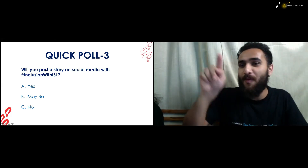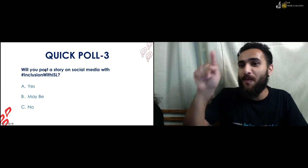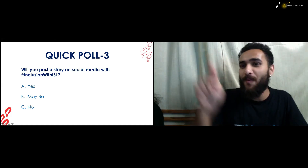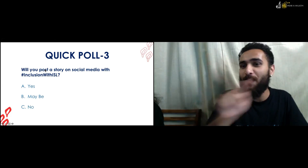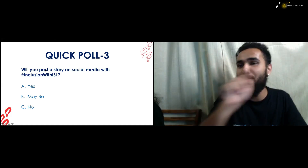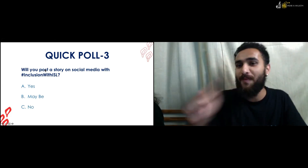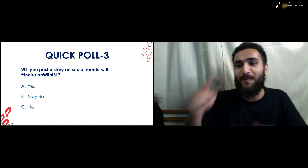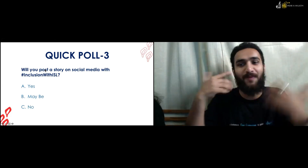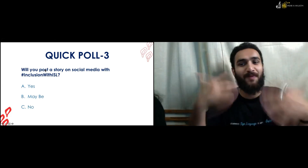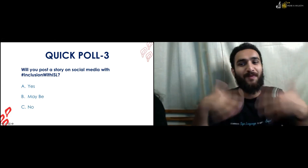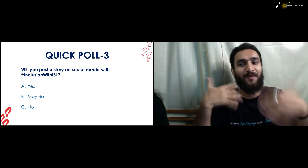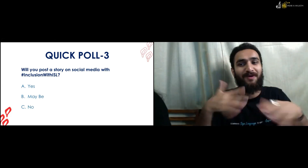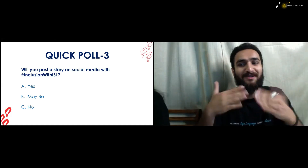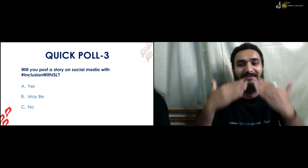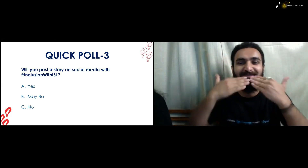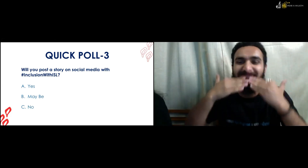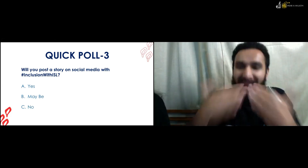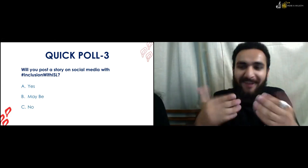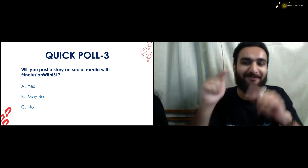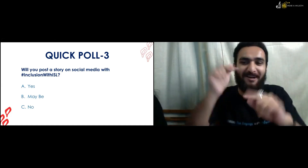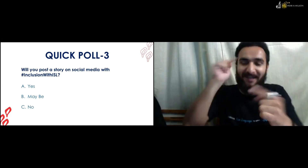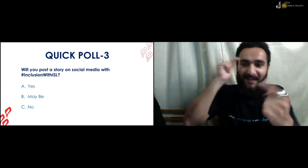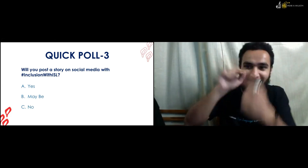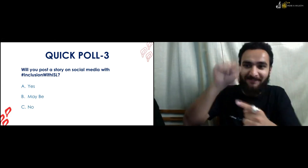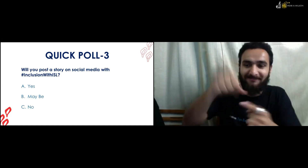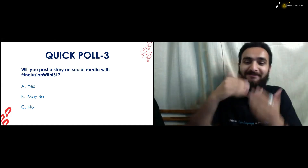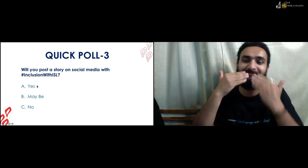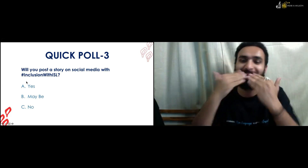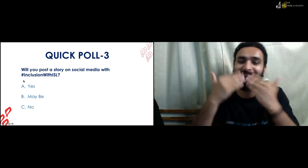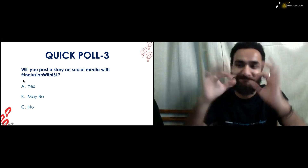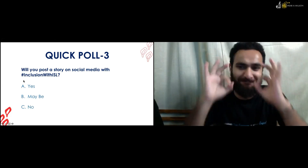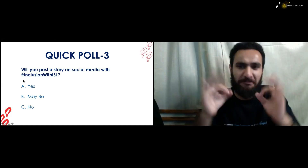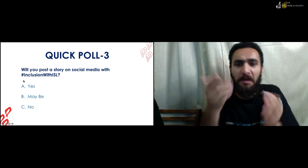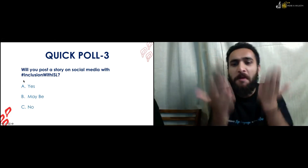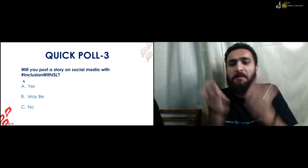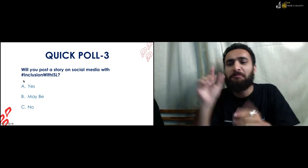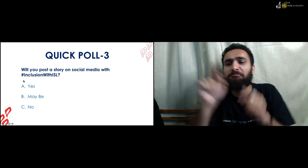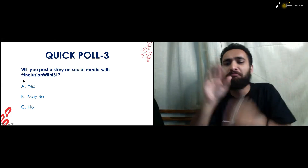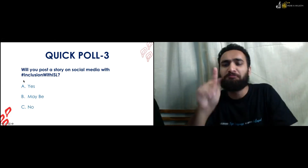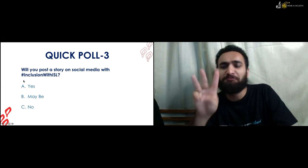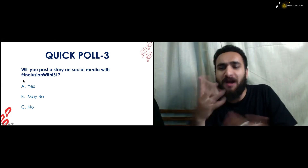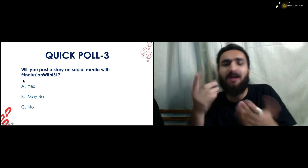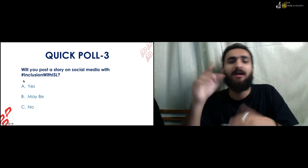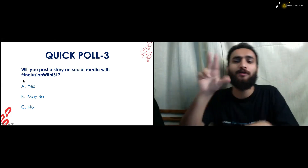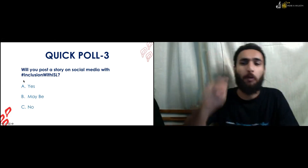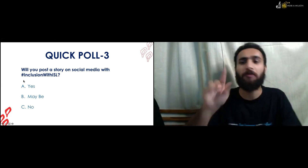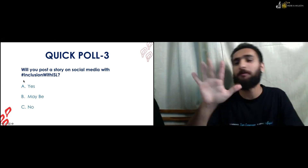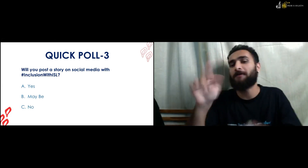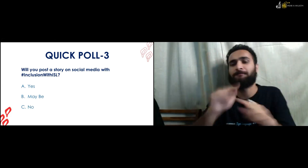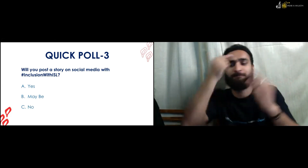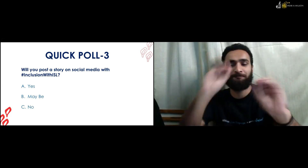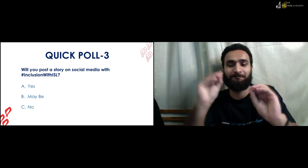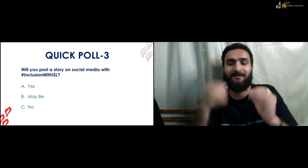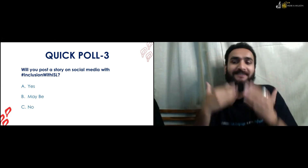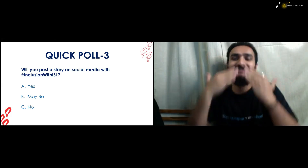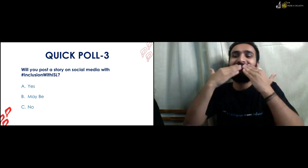great. 82% of you said yes, and that's amazing. Thank you so much for agreeing to this. That's amazing. Some of you said